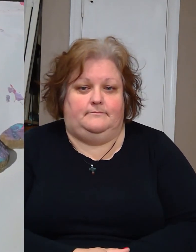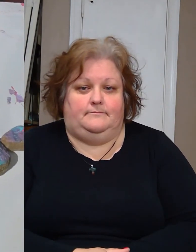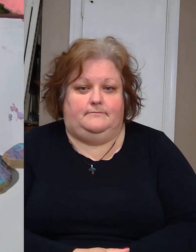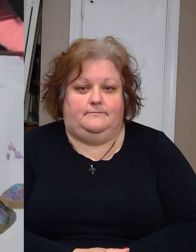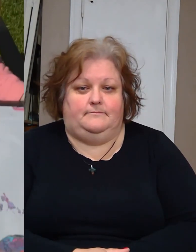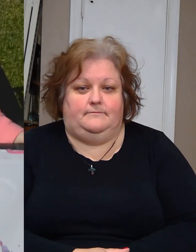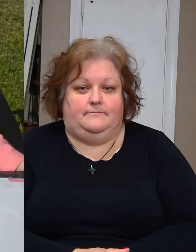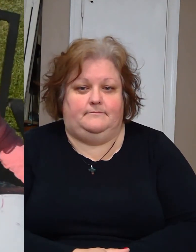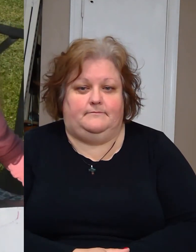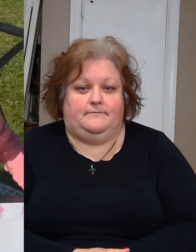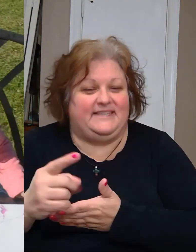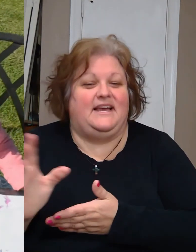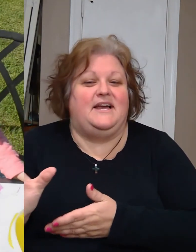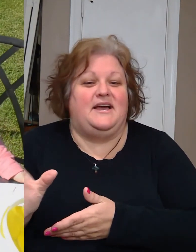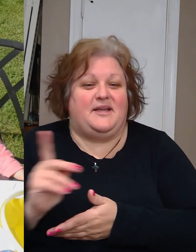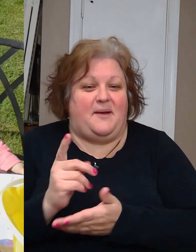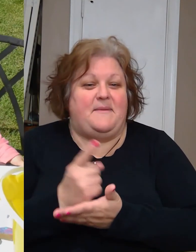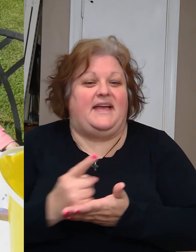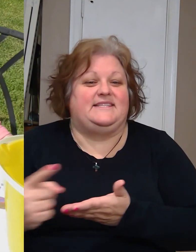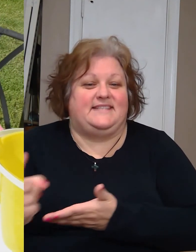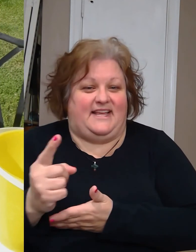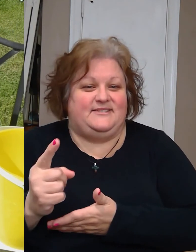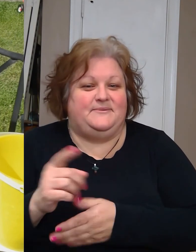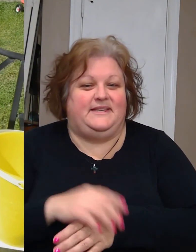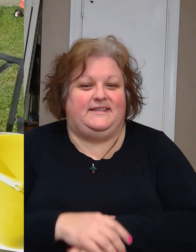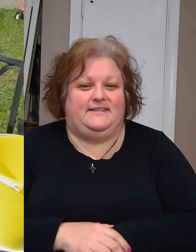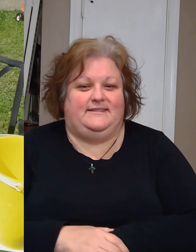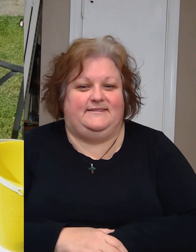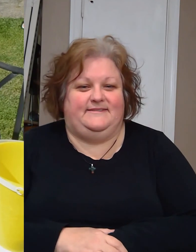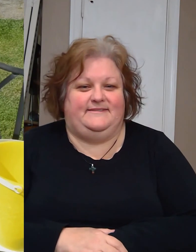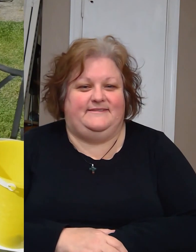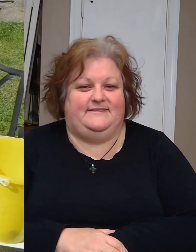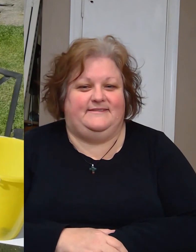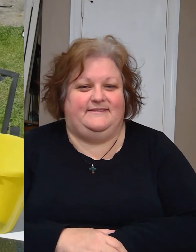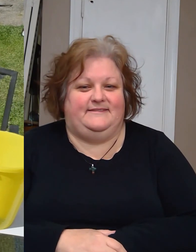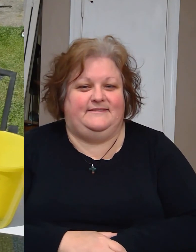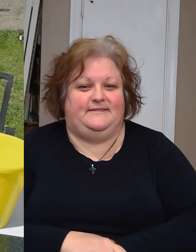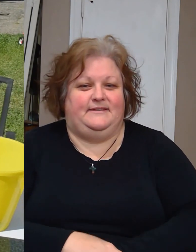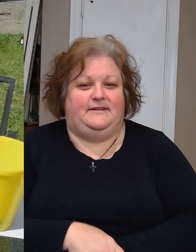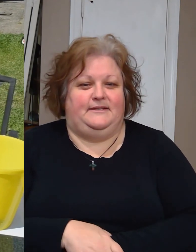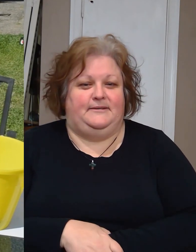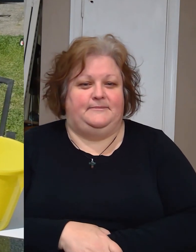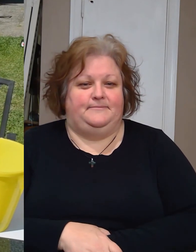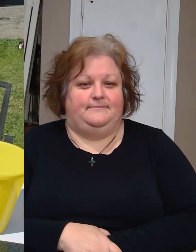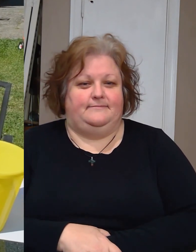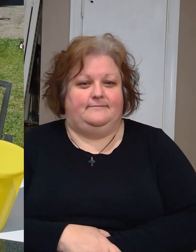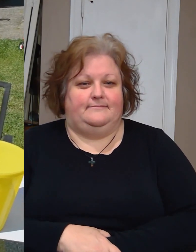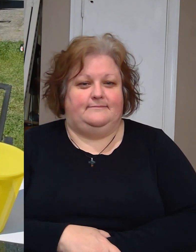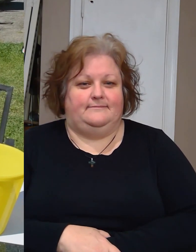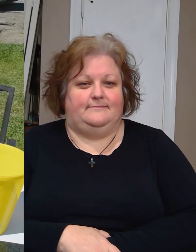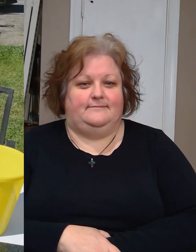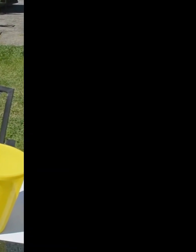Parker, say, come back next week. Come back next week. You have to look up. Come back next week. Come back next week.